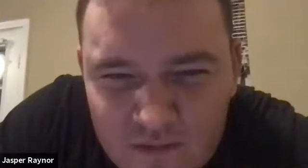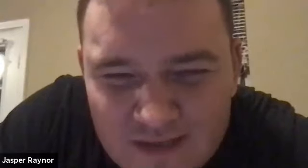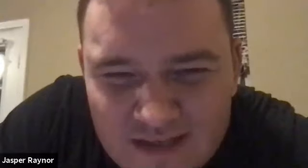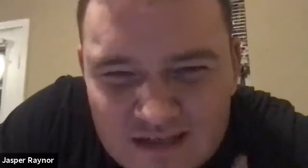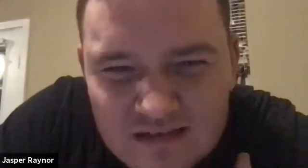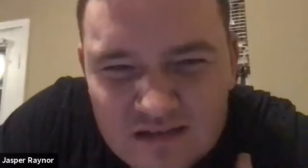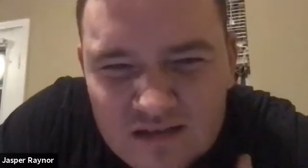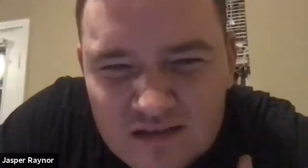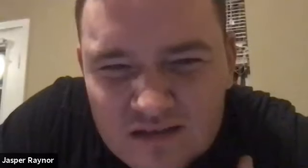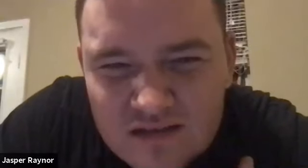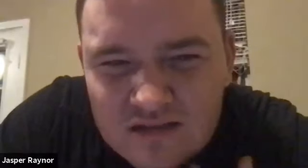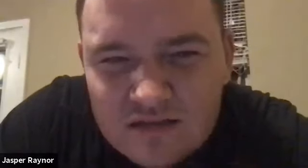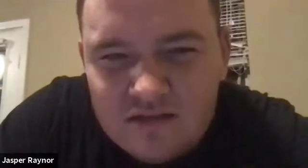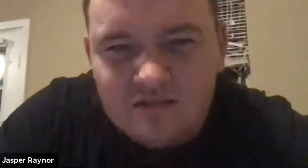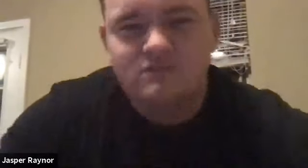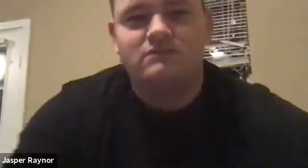Huh? You're signing this.